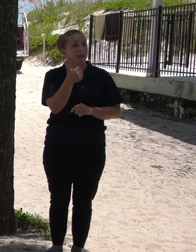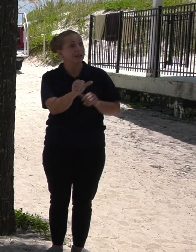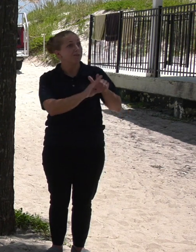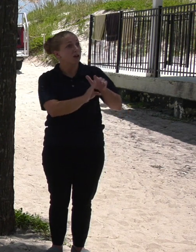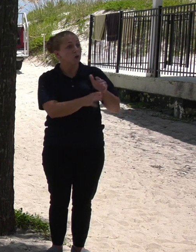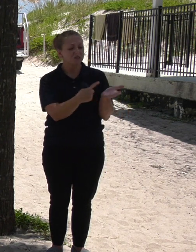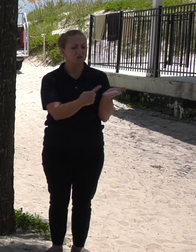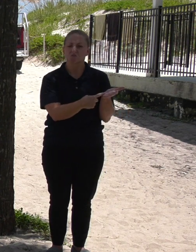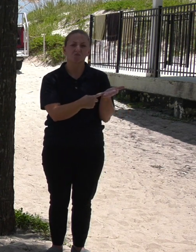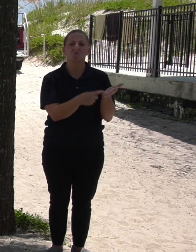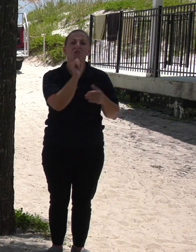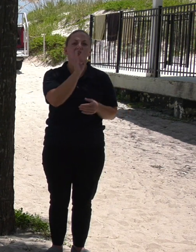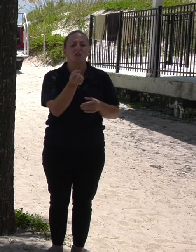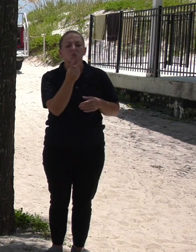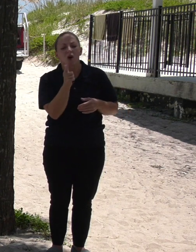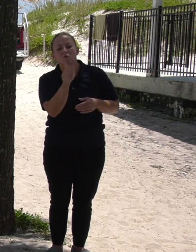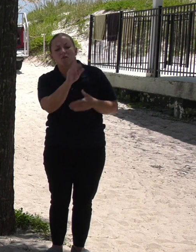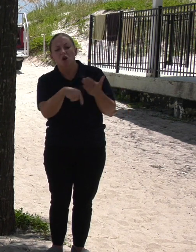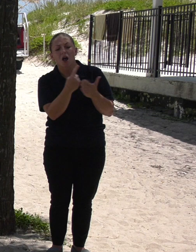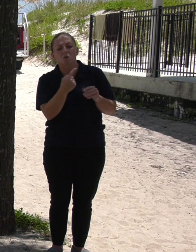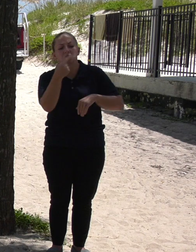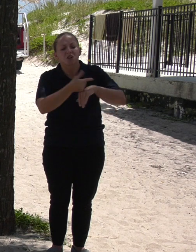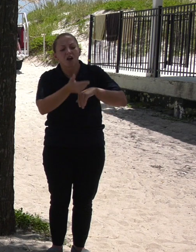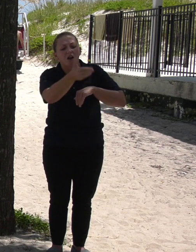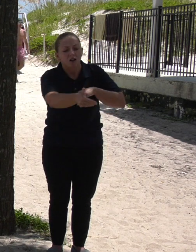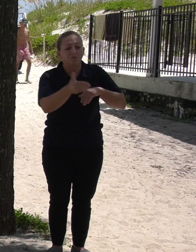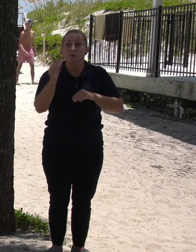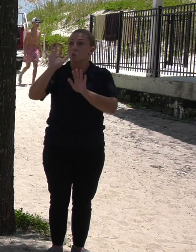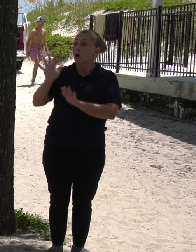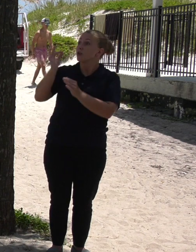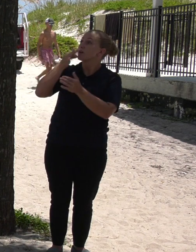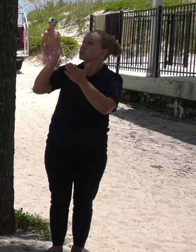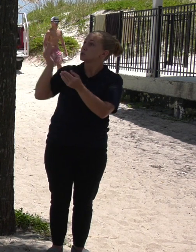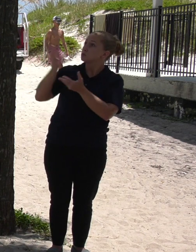12 to 24 hours with information provided by weather experts.